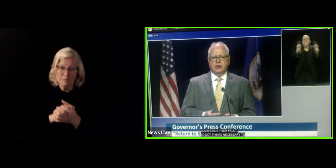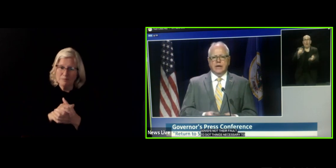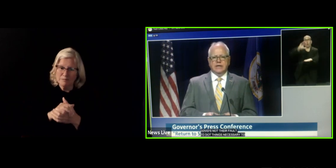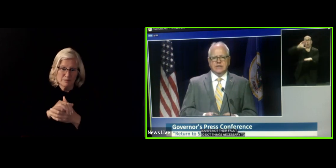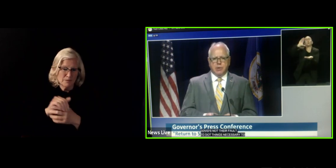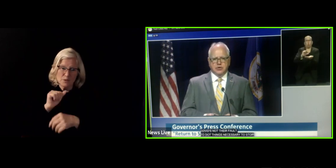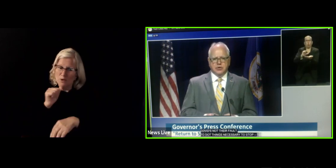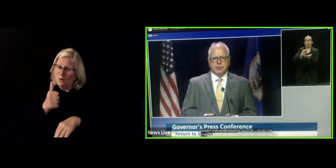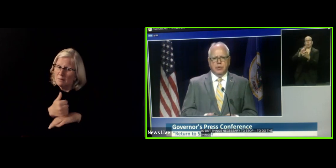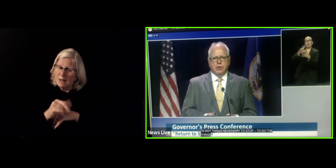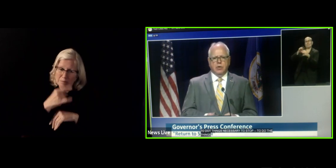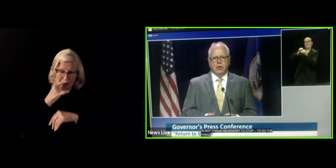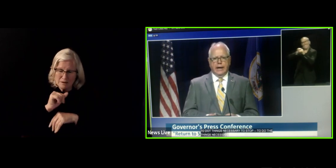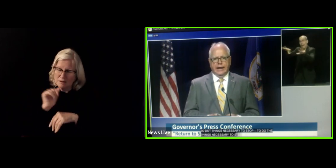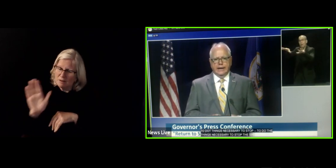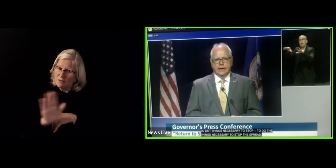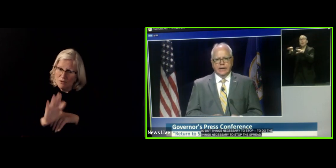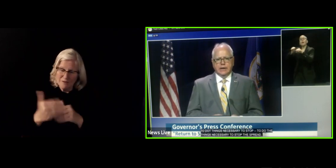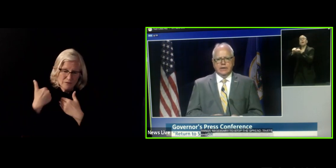do it. It's in partnership with our local